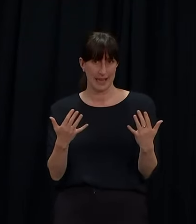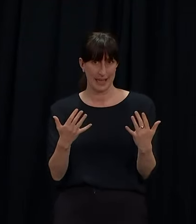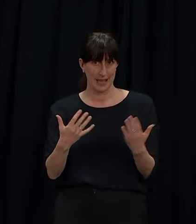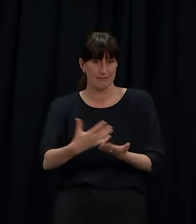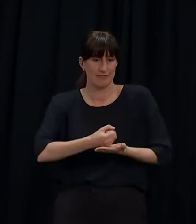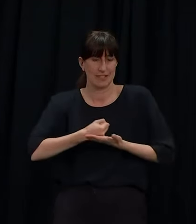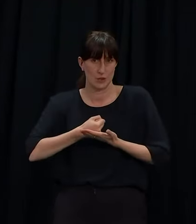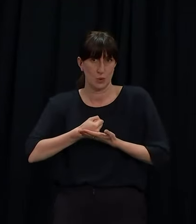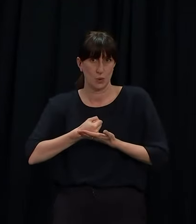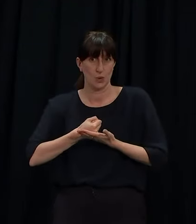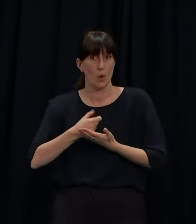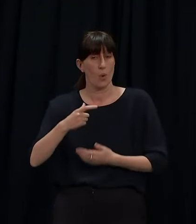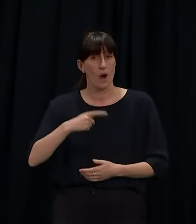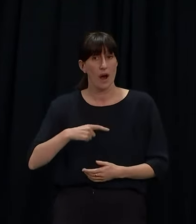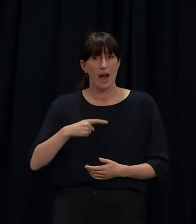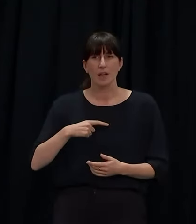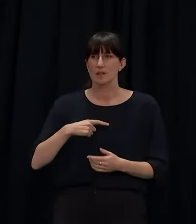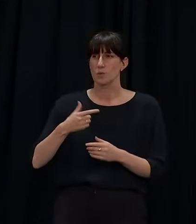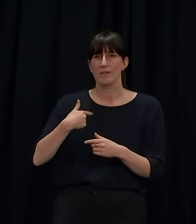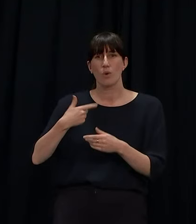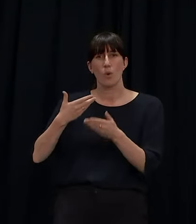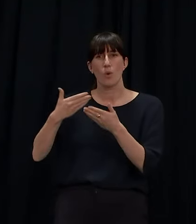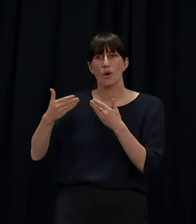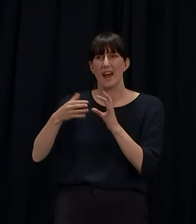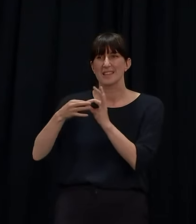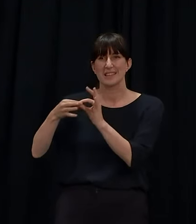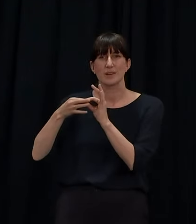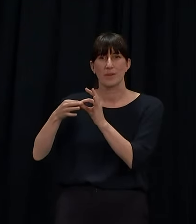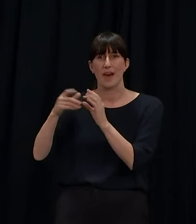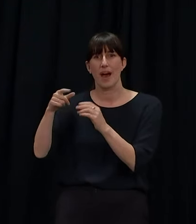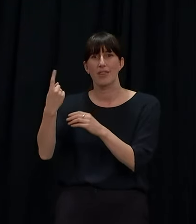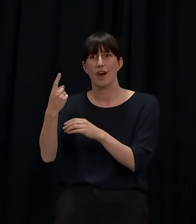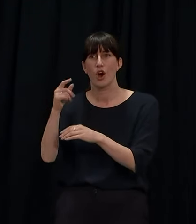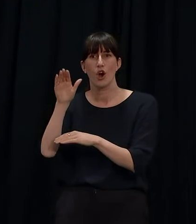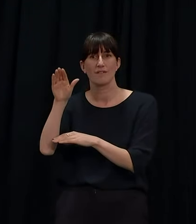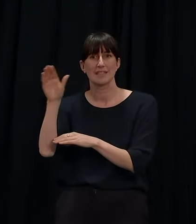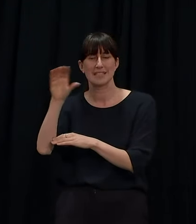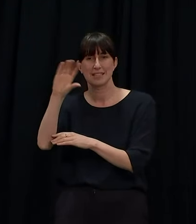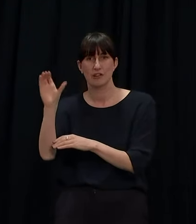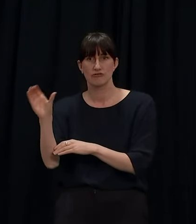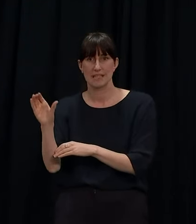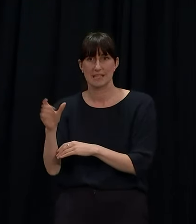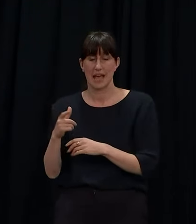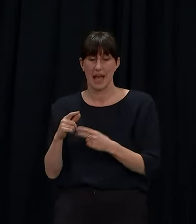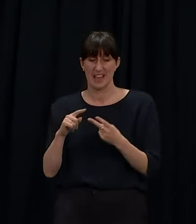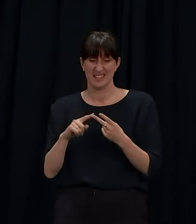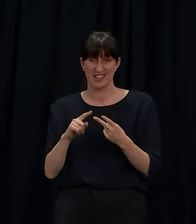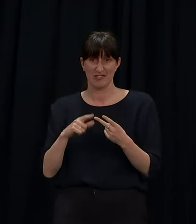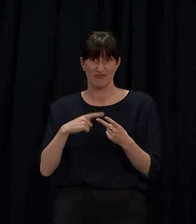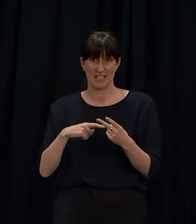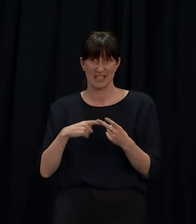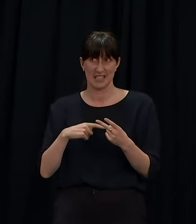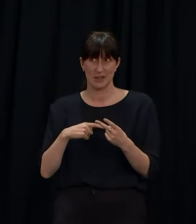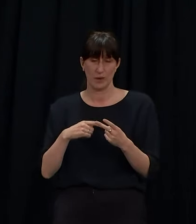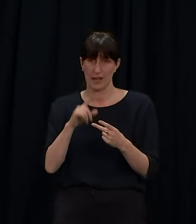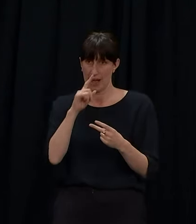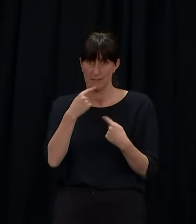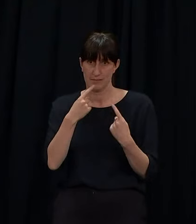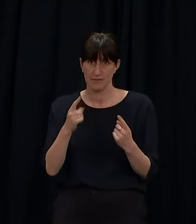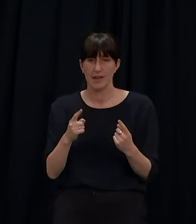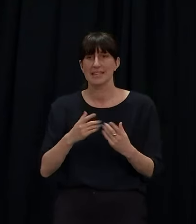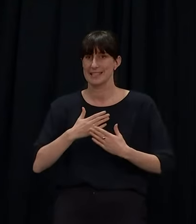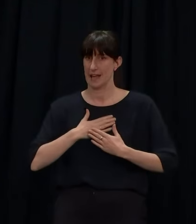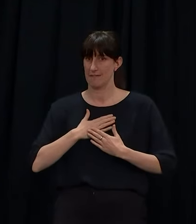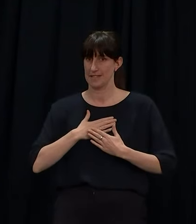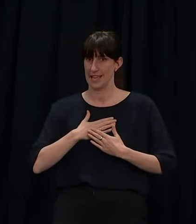with other international partners. Some you'll know have already arrived, some en route. The other reason is just for safety. You'll have seen a lot of international